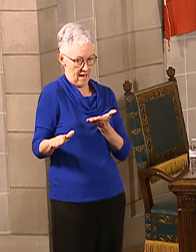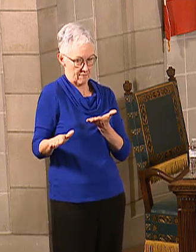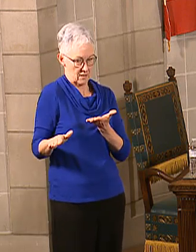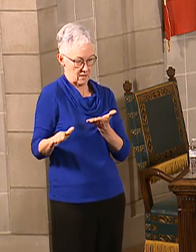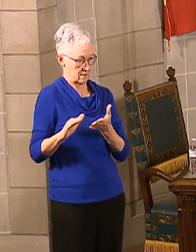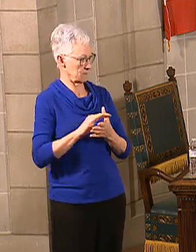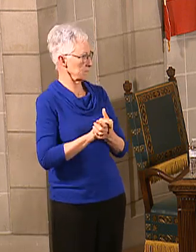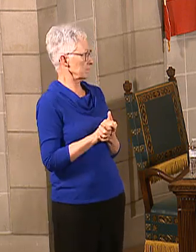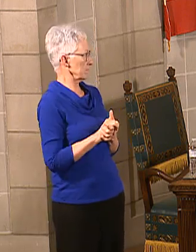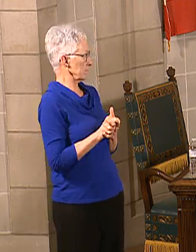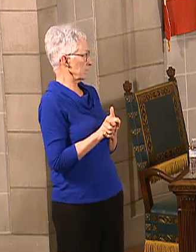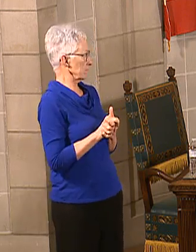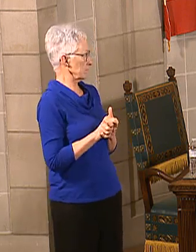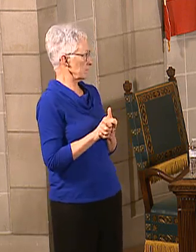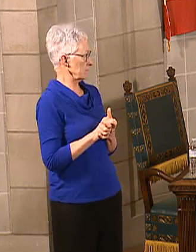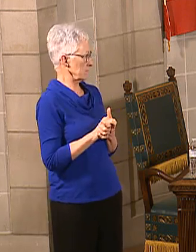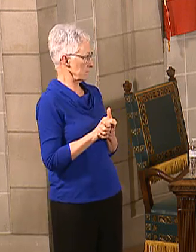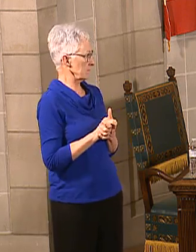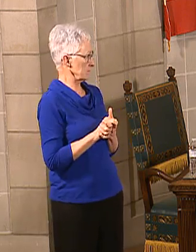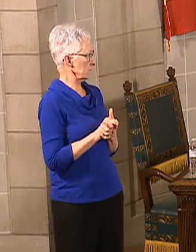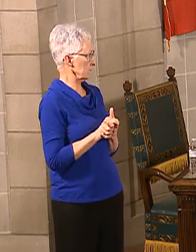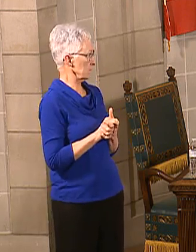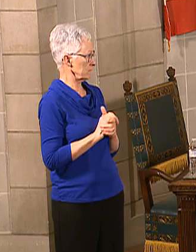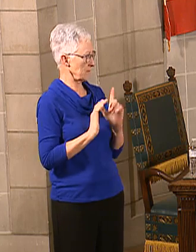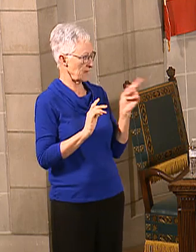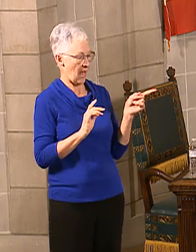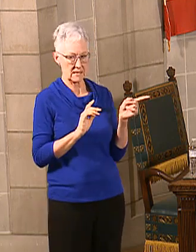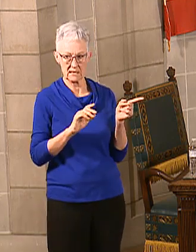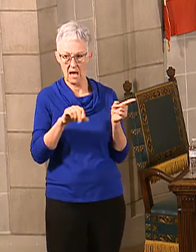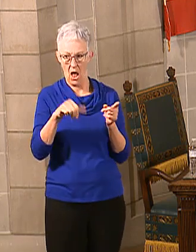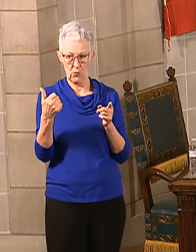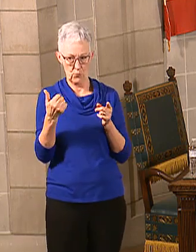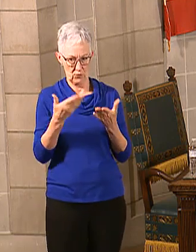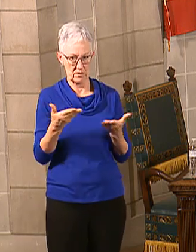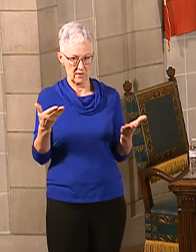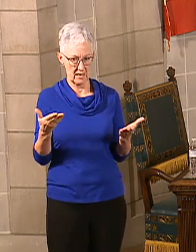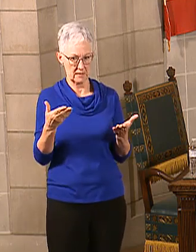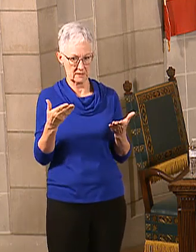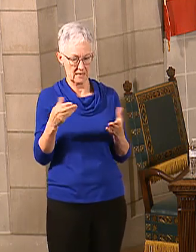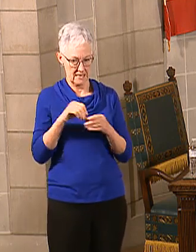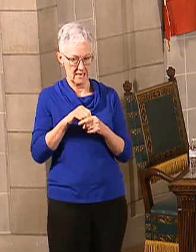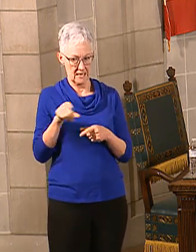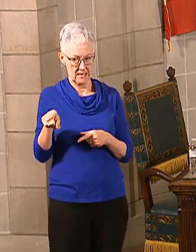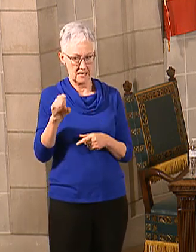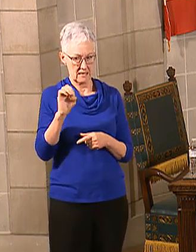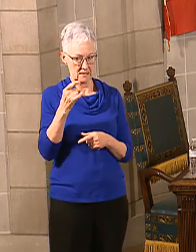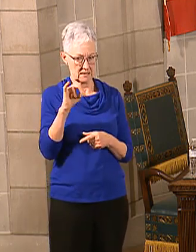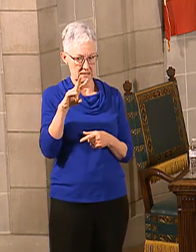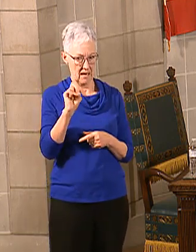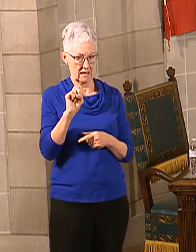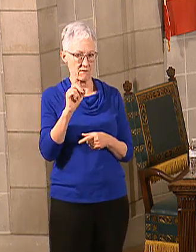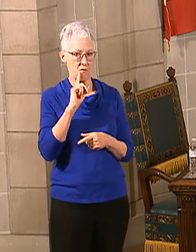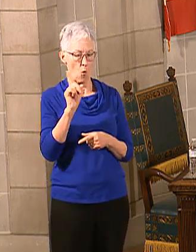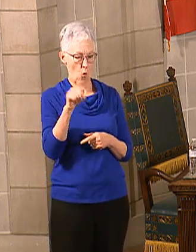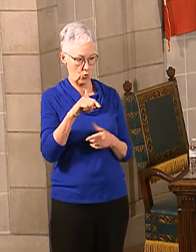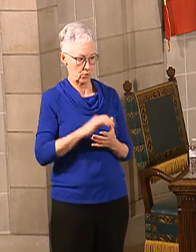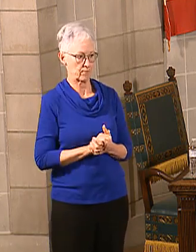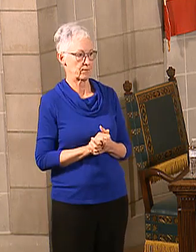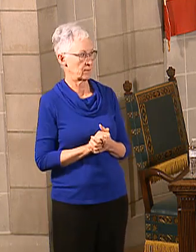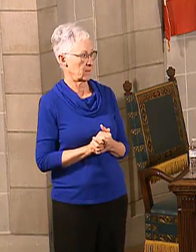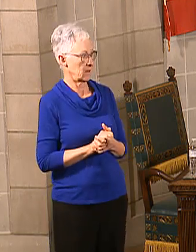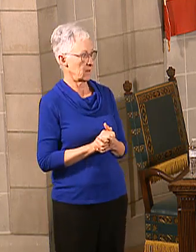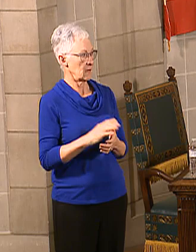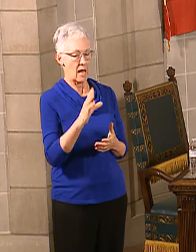things that are in the executive order as well. That is correct. That is correct. And then also, too, there's an annual examination requirement